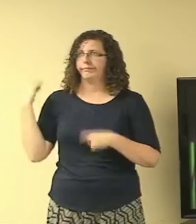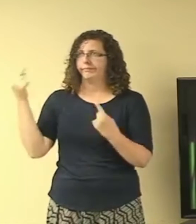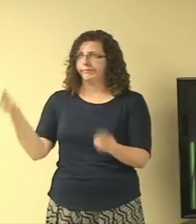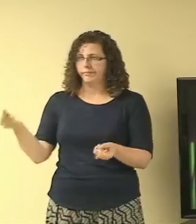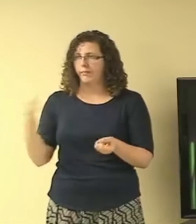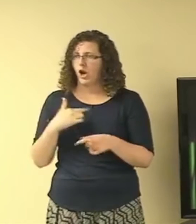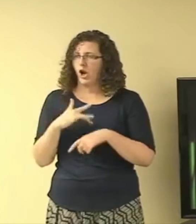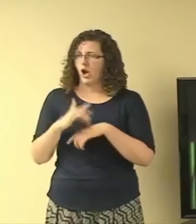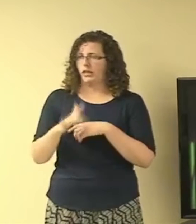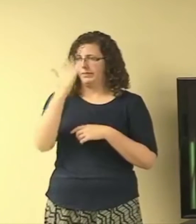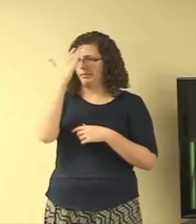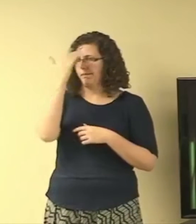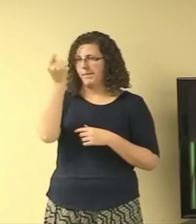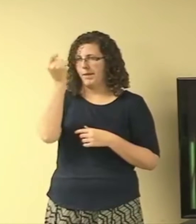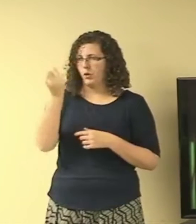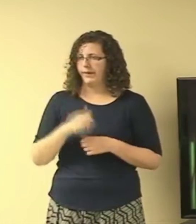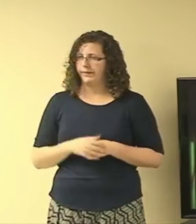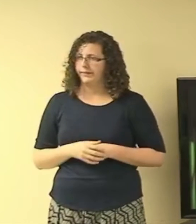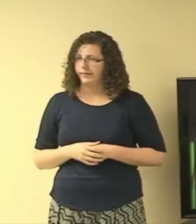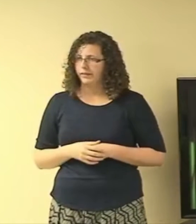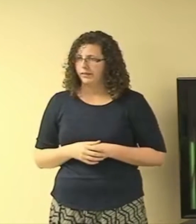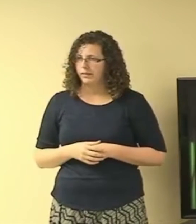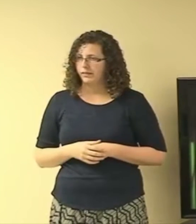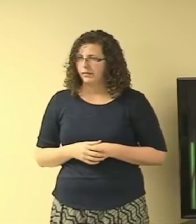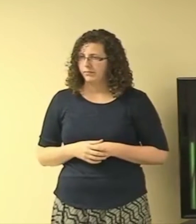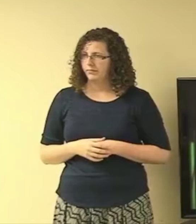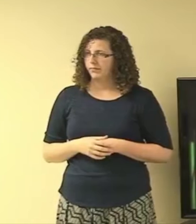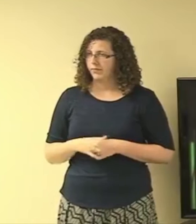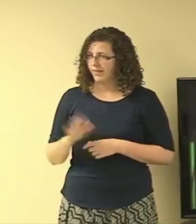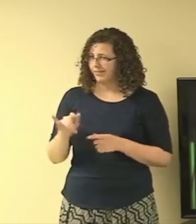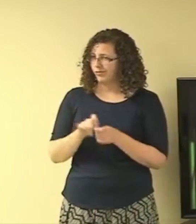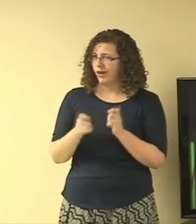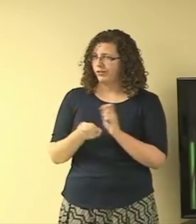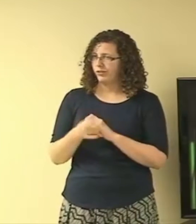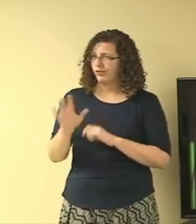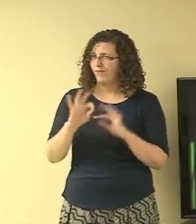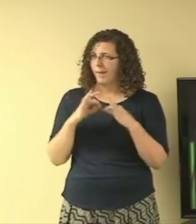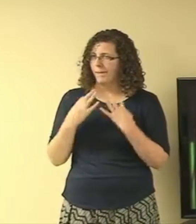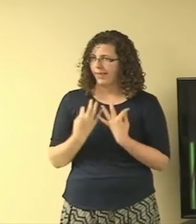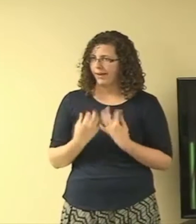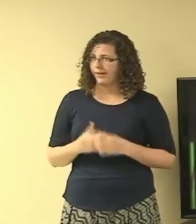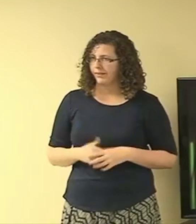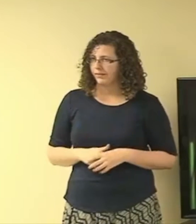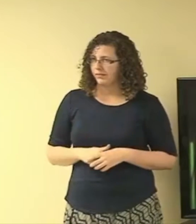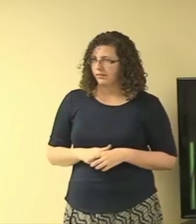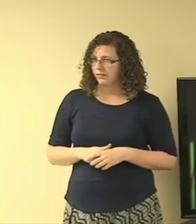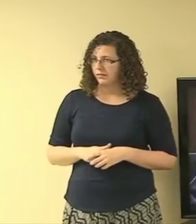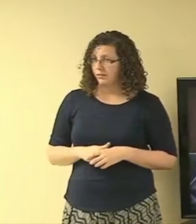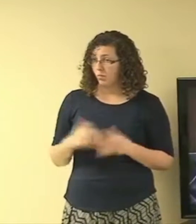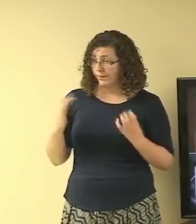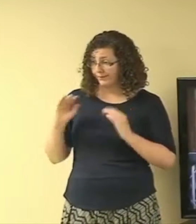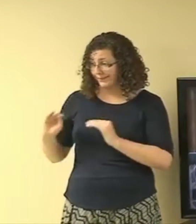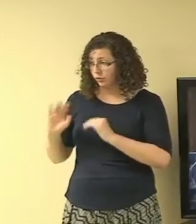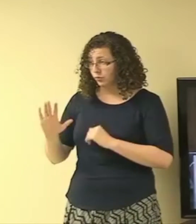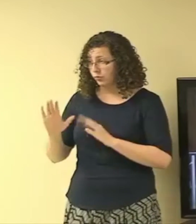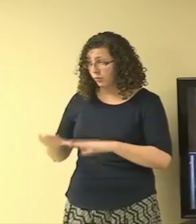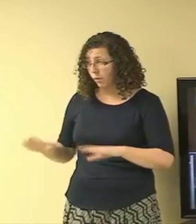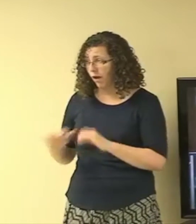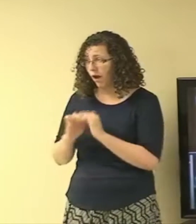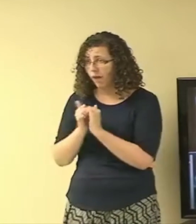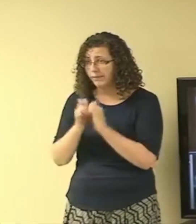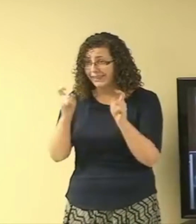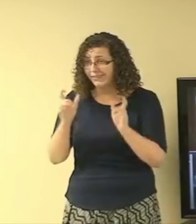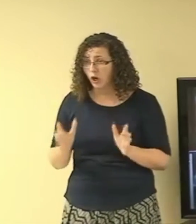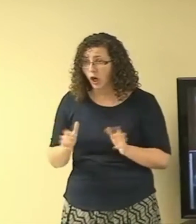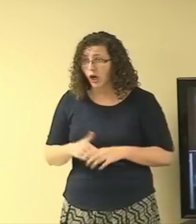memories. Change your family tree. That's what it'll do. You want to teach your children to be givers? You better be one.